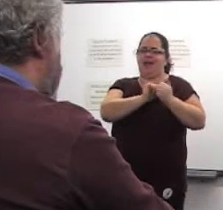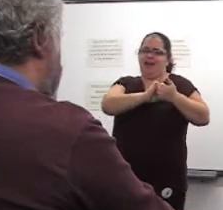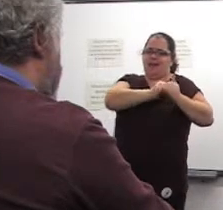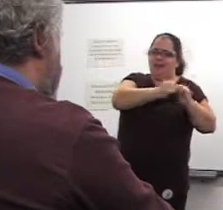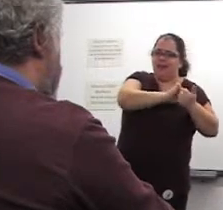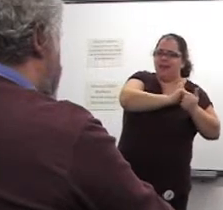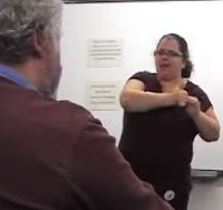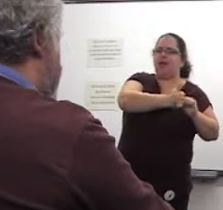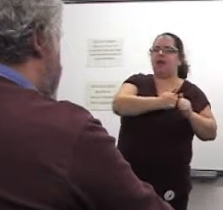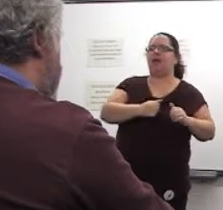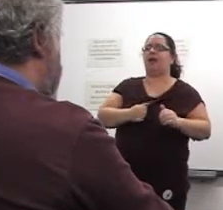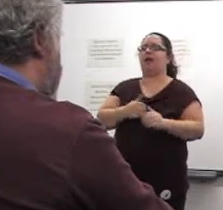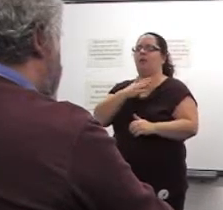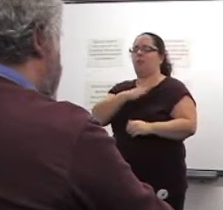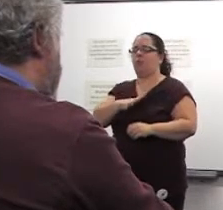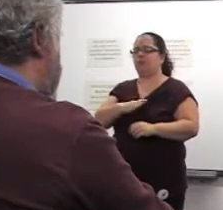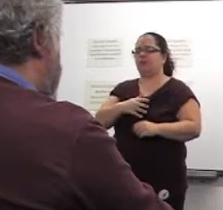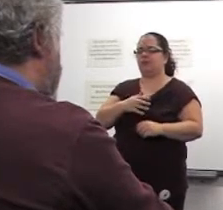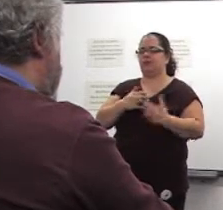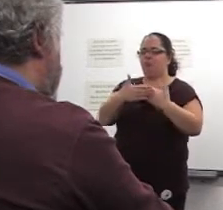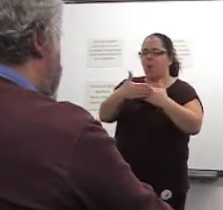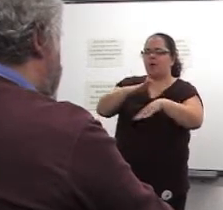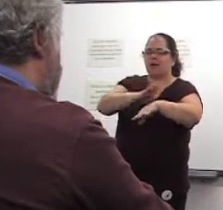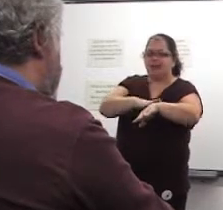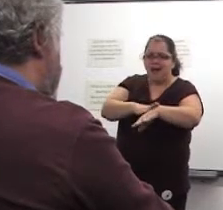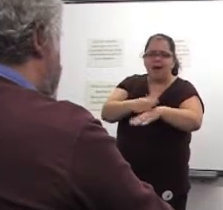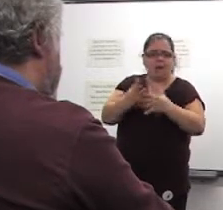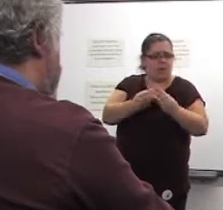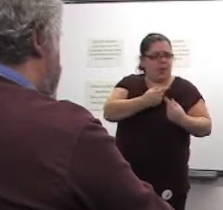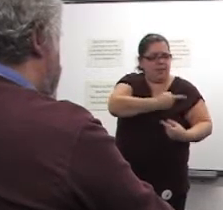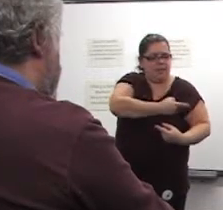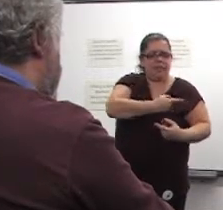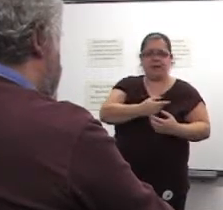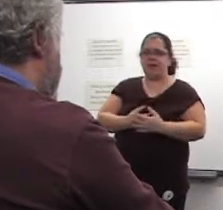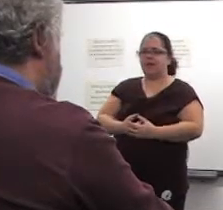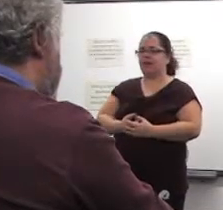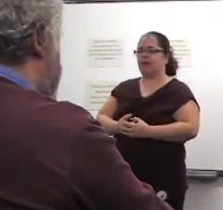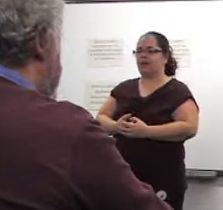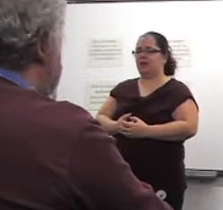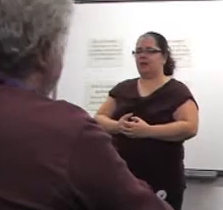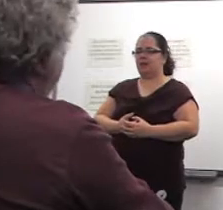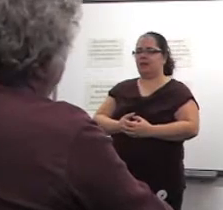companion. He wanted to have more time with her here.